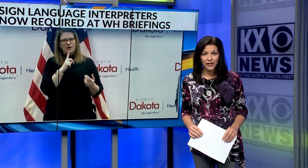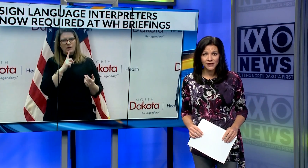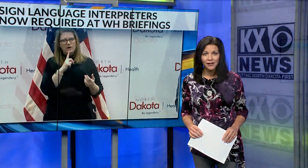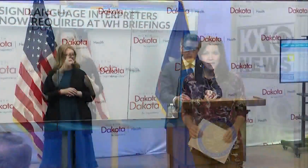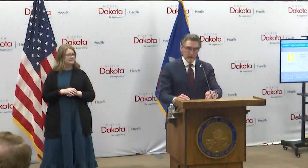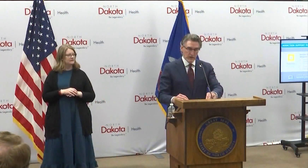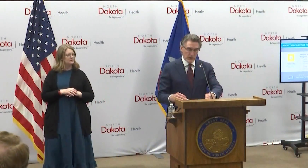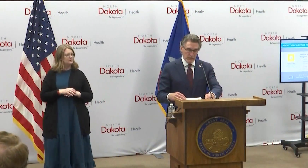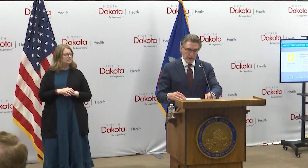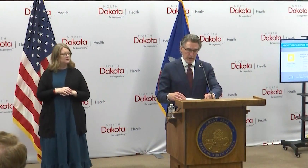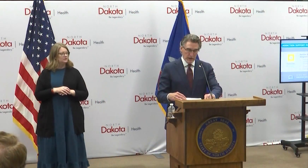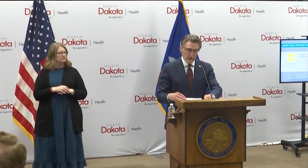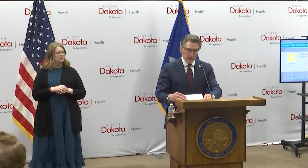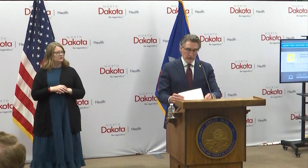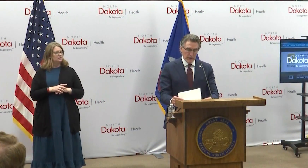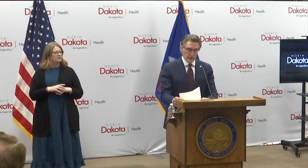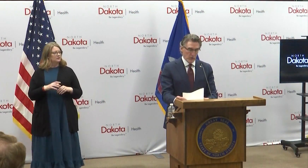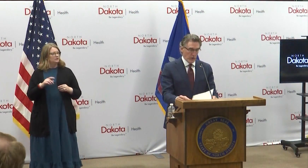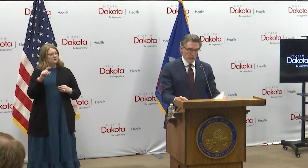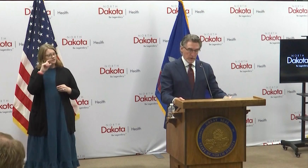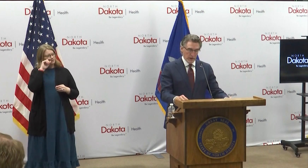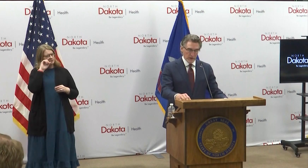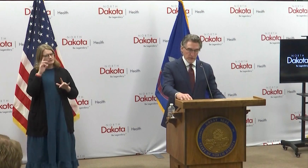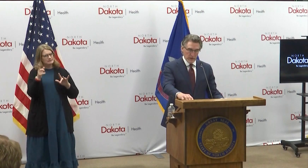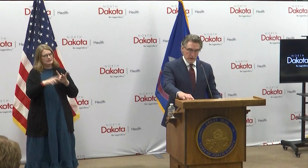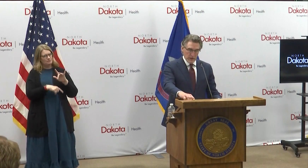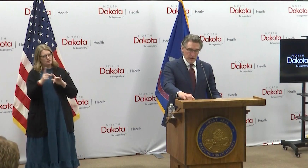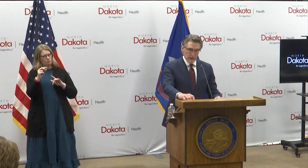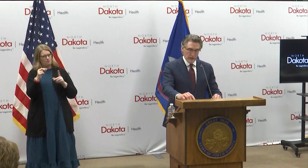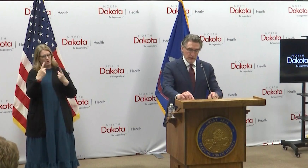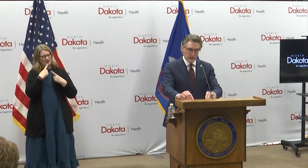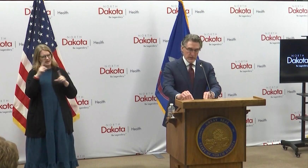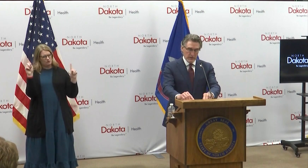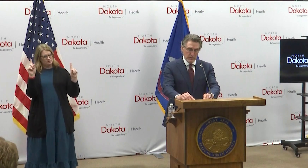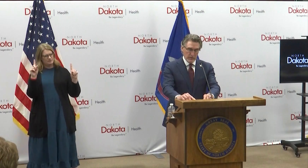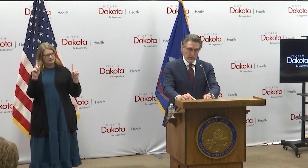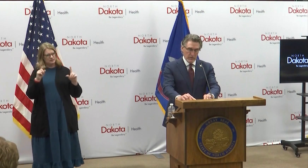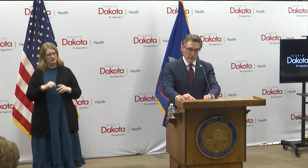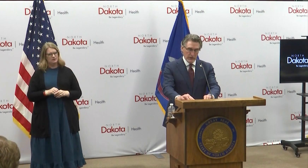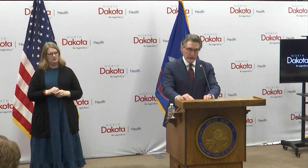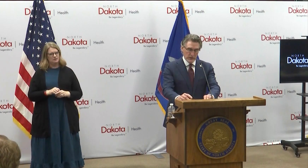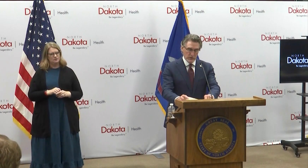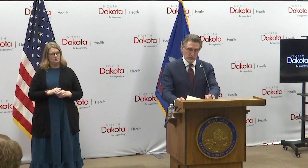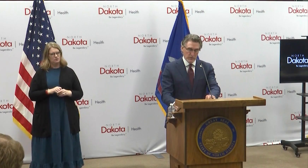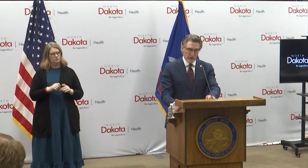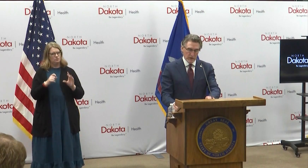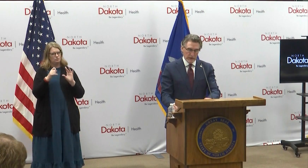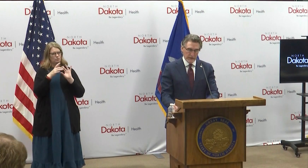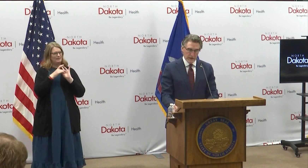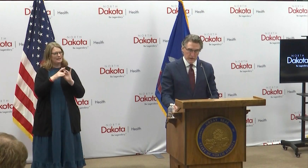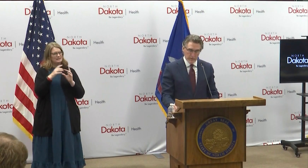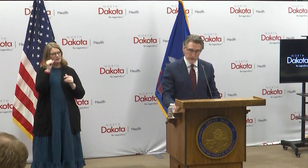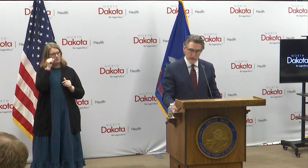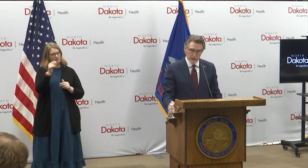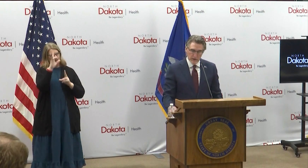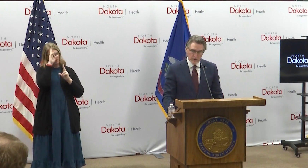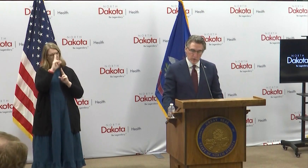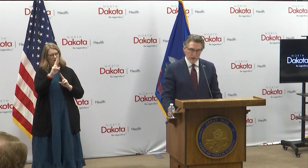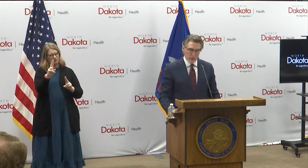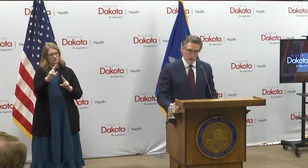briefings. That follows a lawsuit brought by the National Association of the Deaf, and according to those at the North Dakota School for the Deaf, it's a victory.